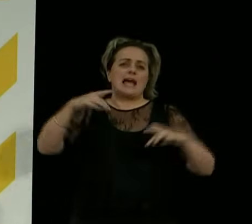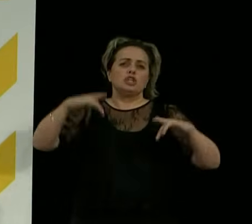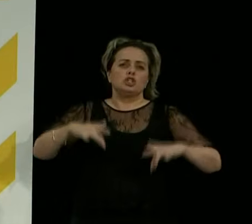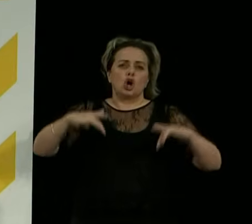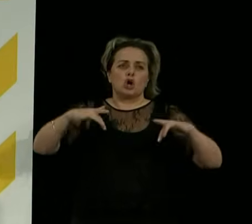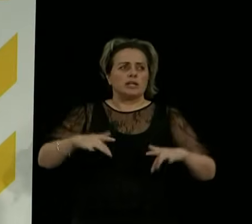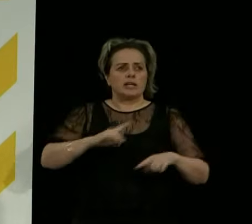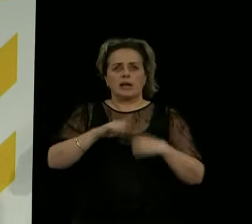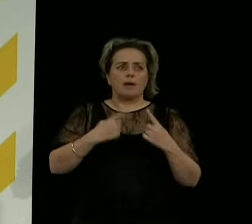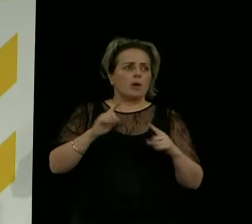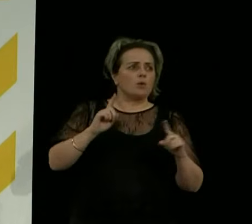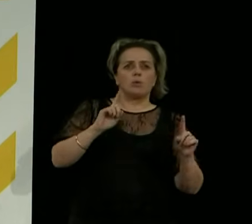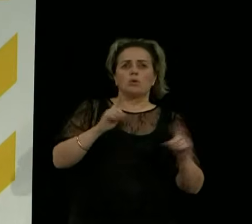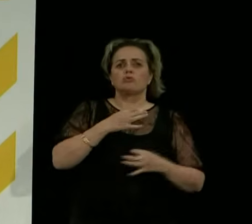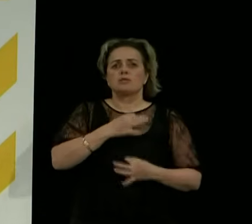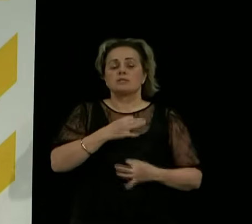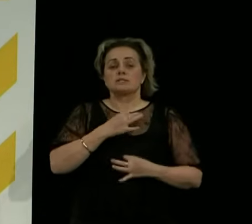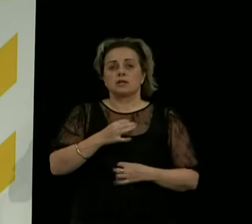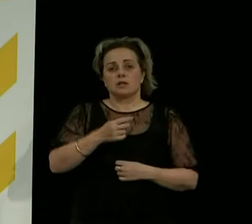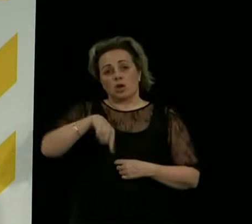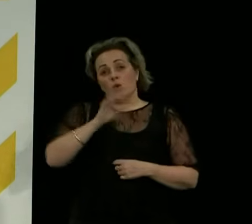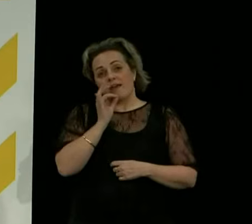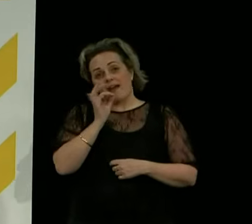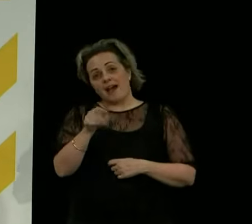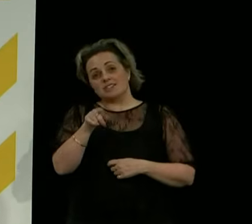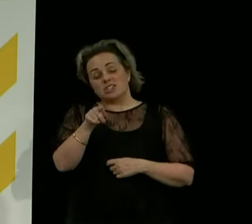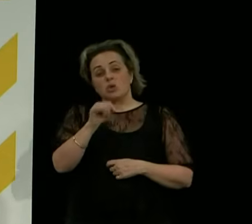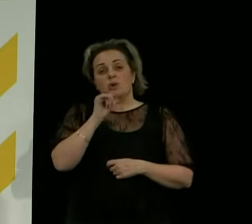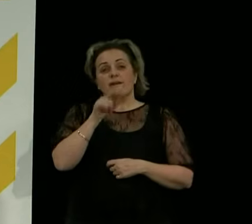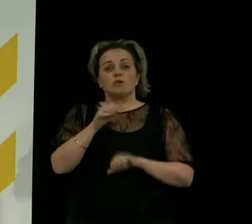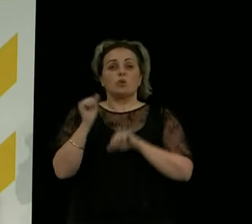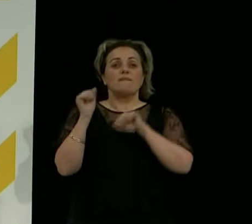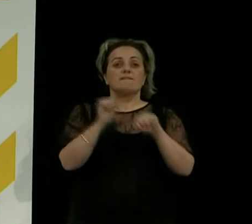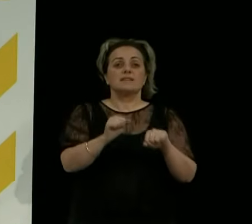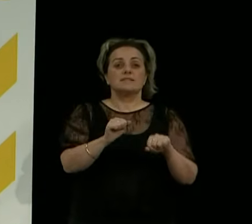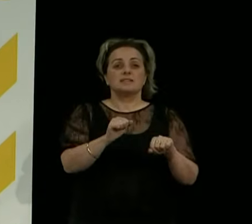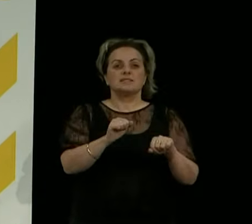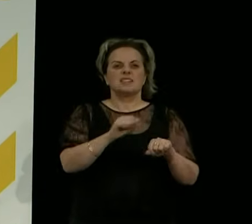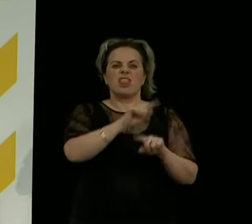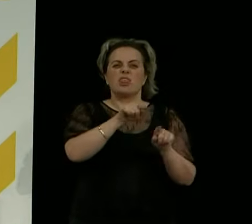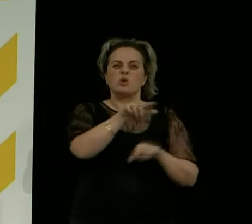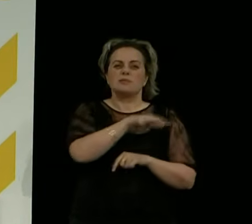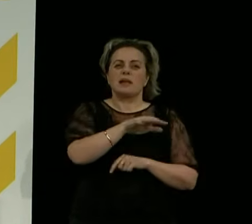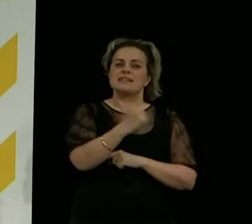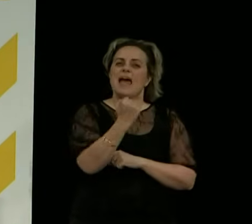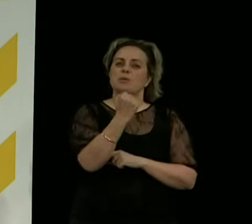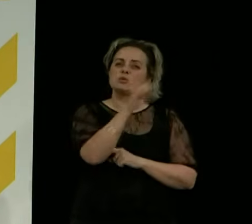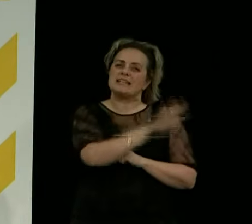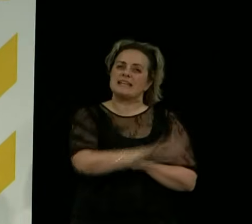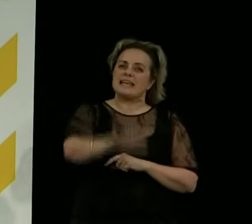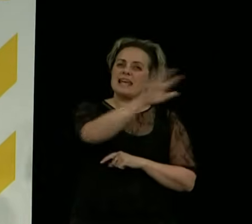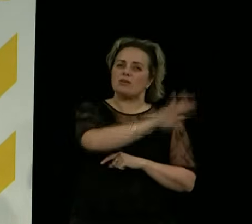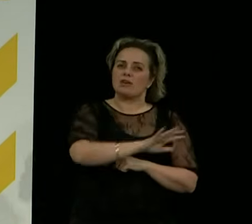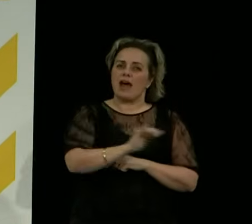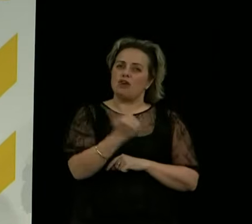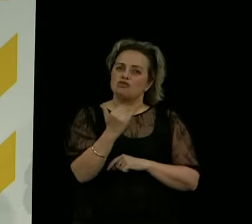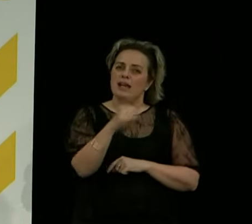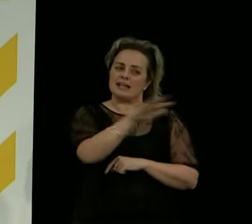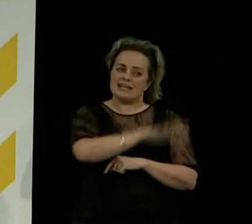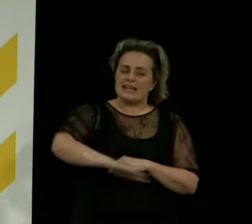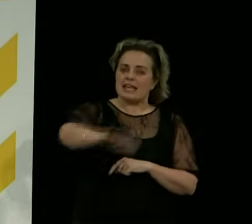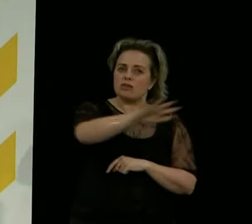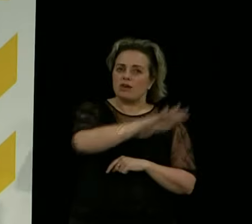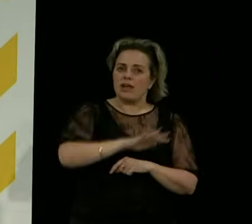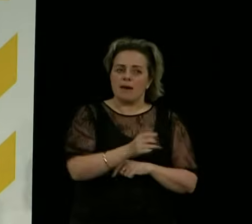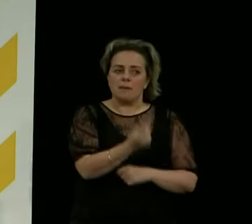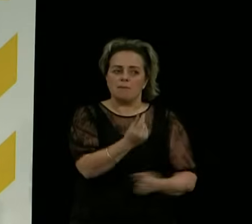stage. We are asking people who have been in any of those areas covered, so in the Hamilton area, in the Raglan area where we have